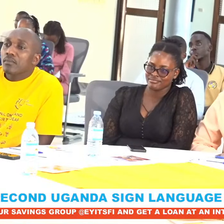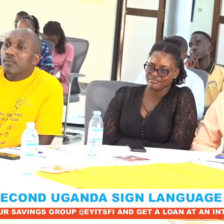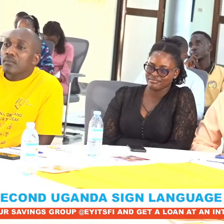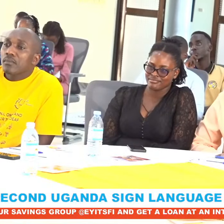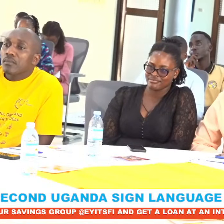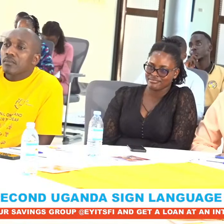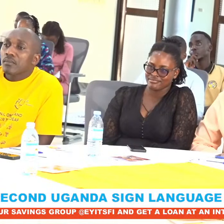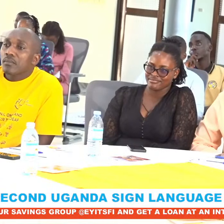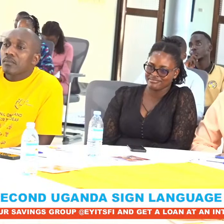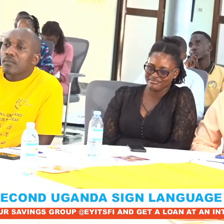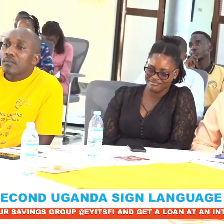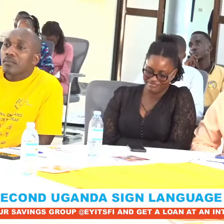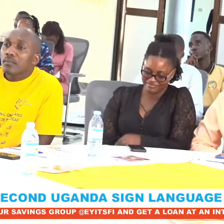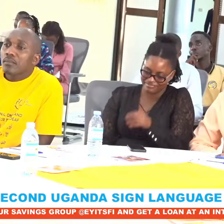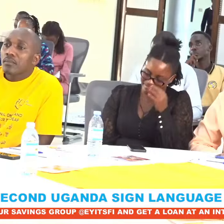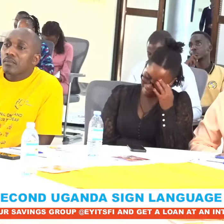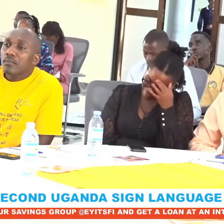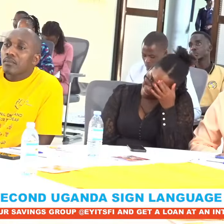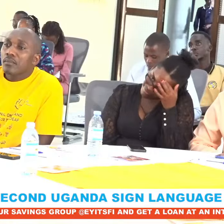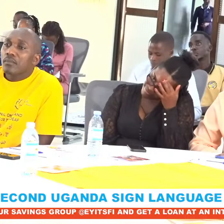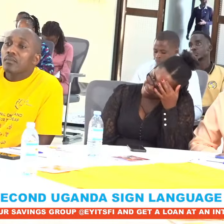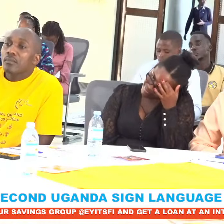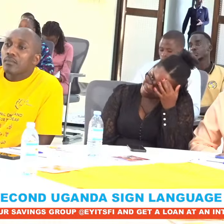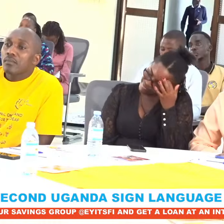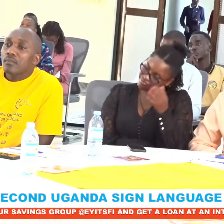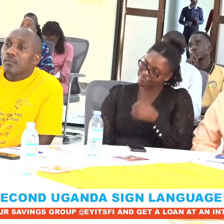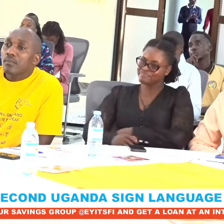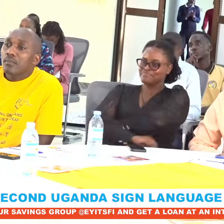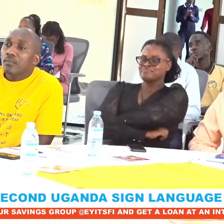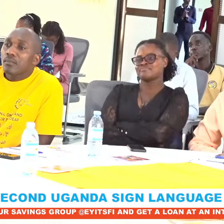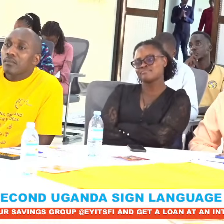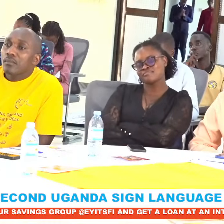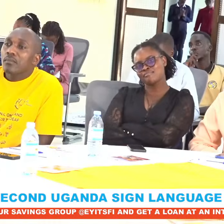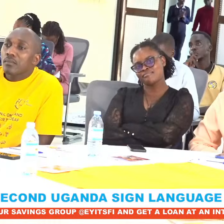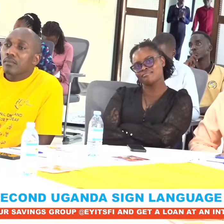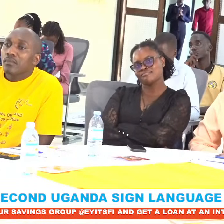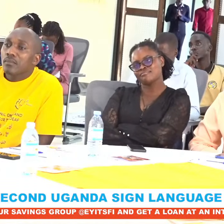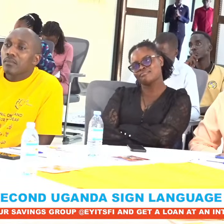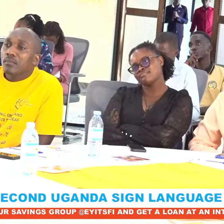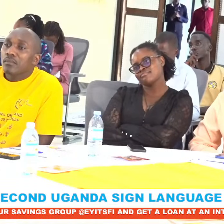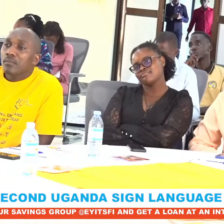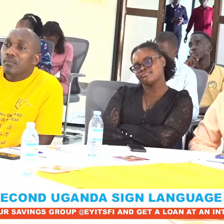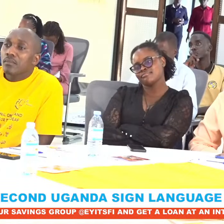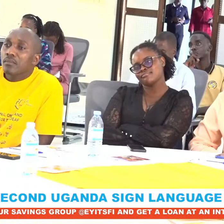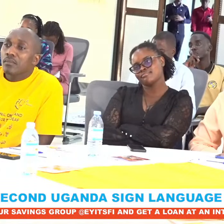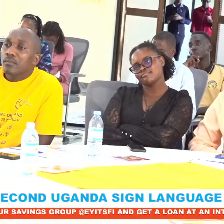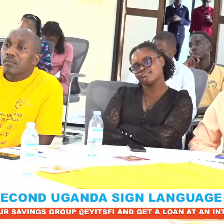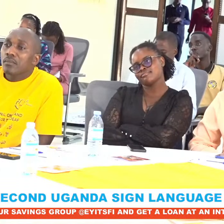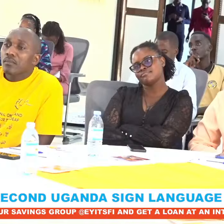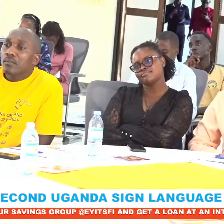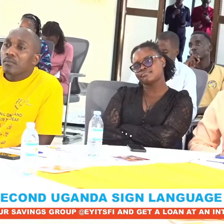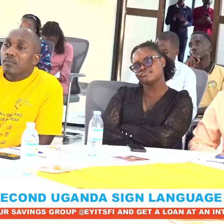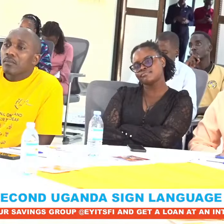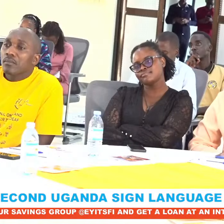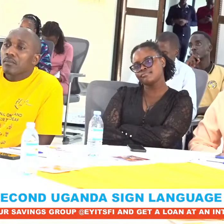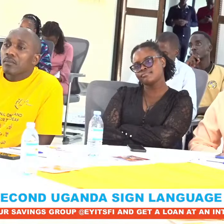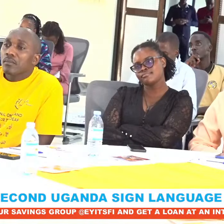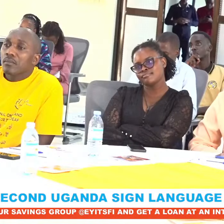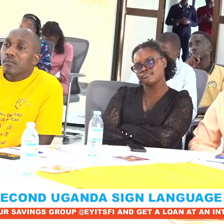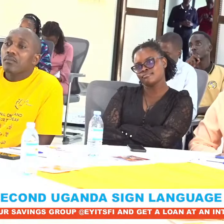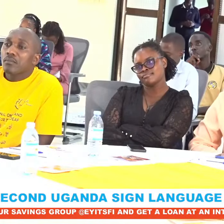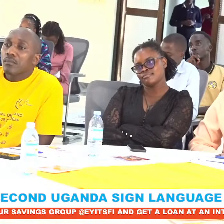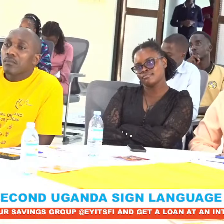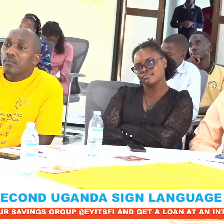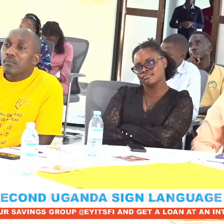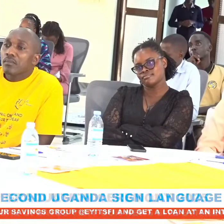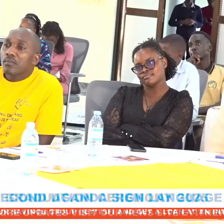instead saying, I was never raped for the whole week. So now the judge was like, let's now